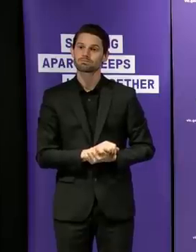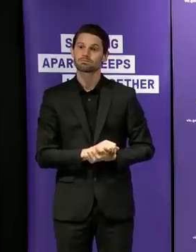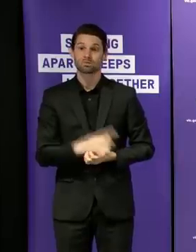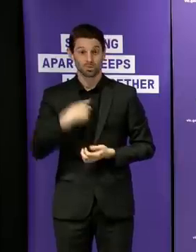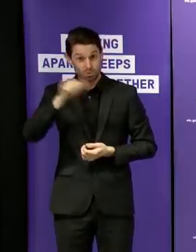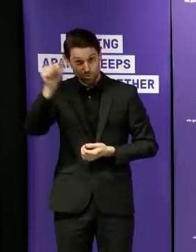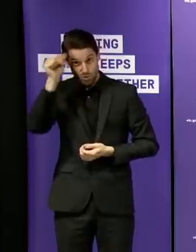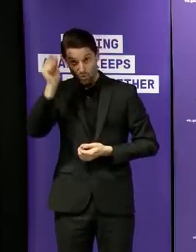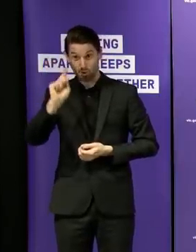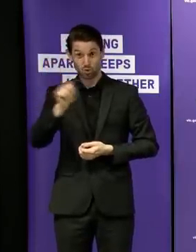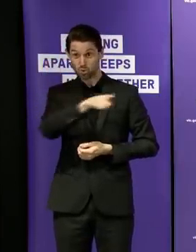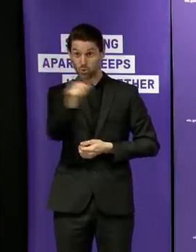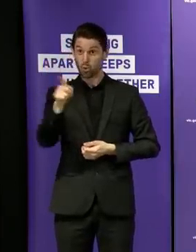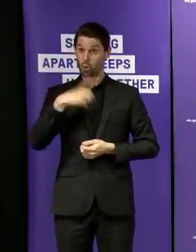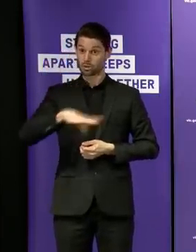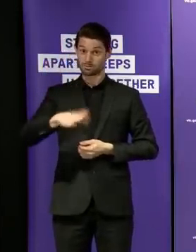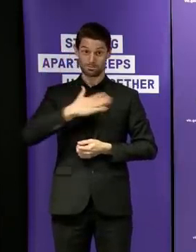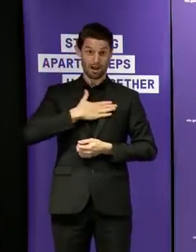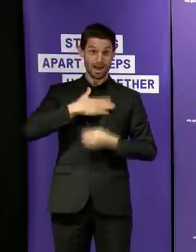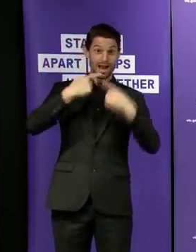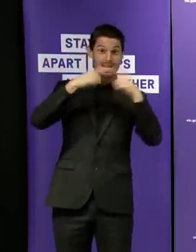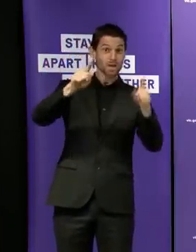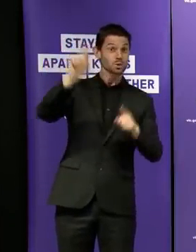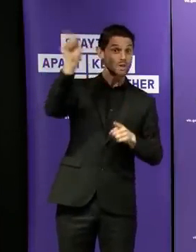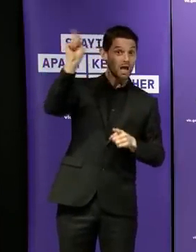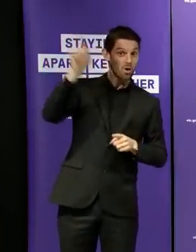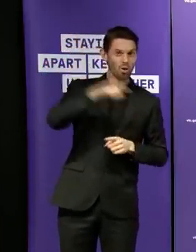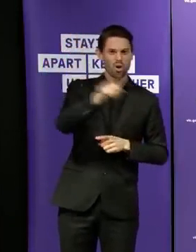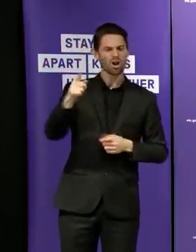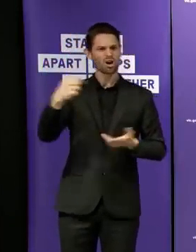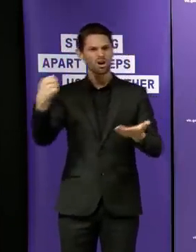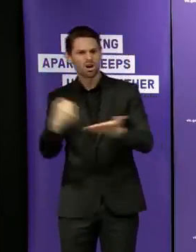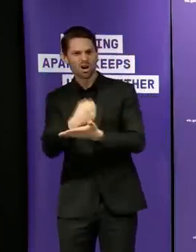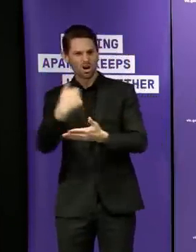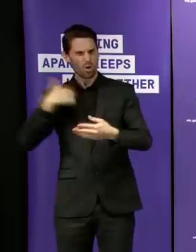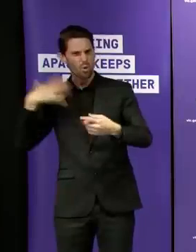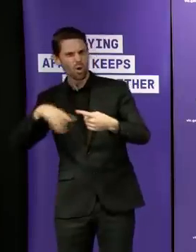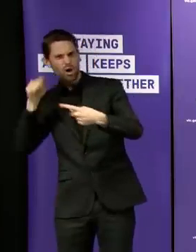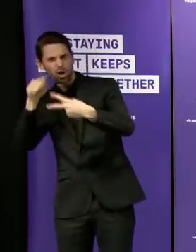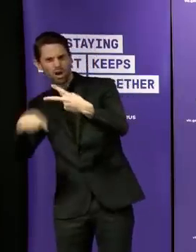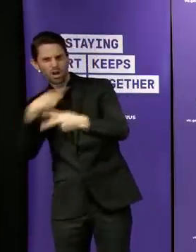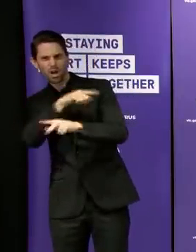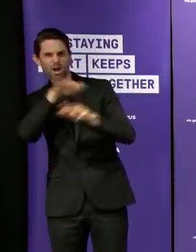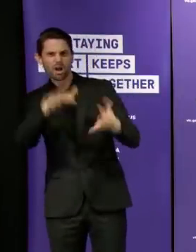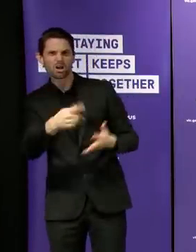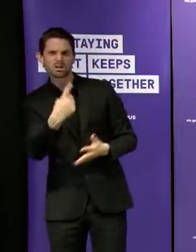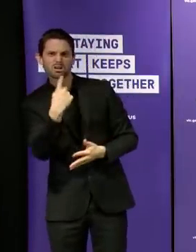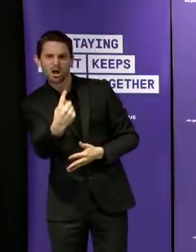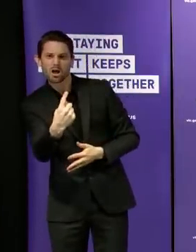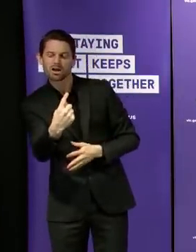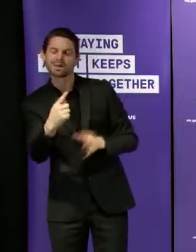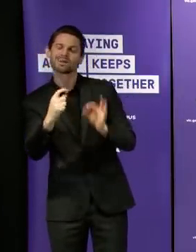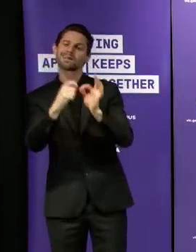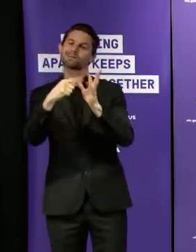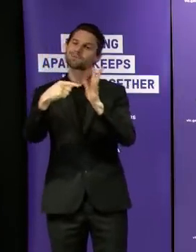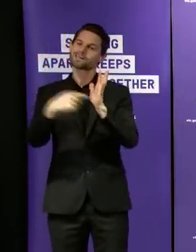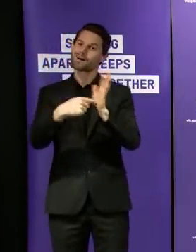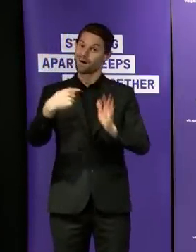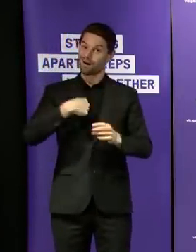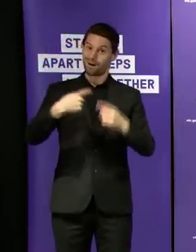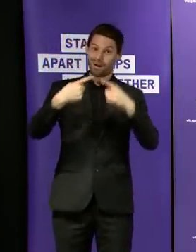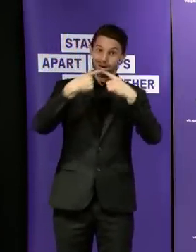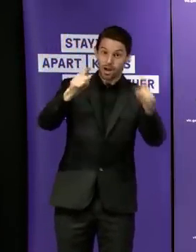everybody wanted is in the announcements I've made today. I just make this point. I've announced today what is